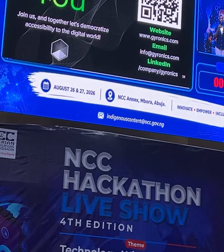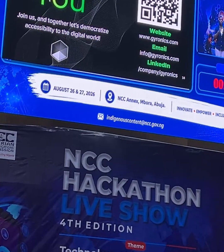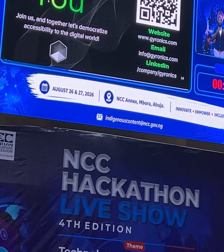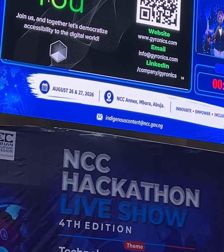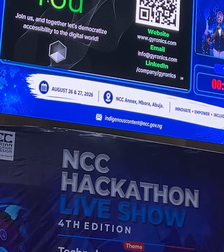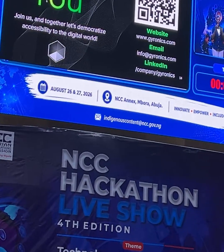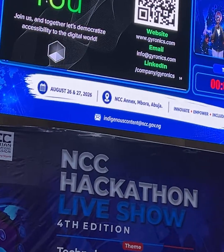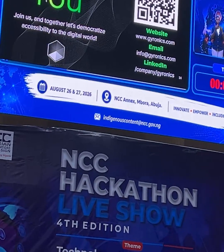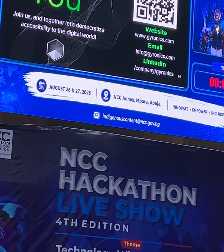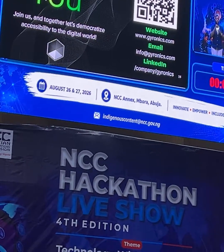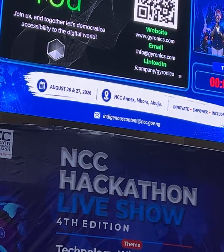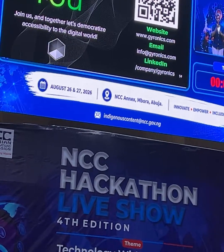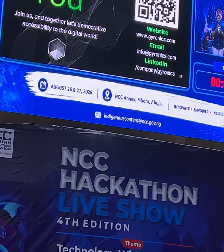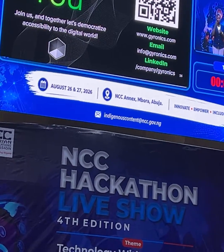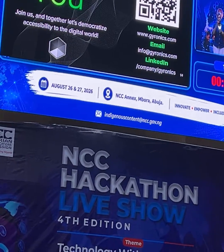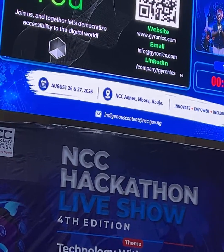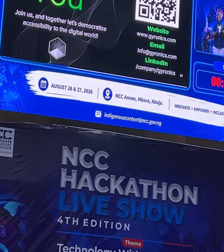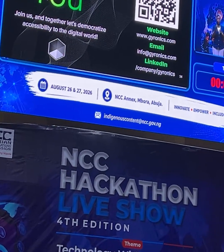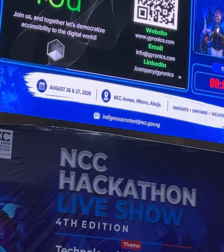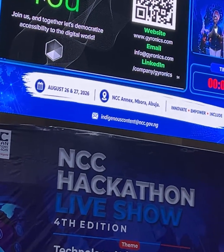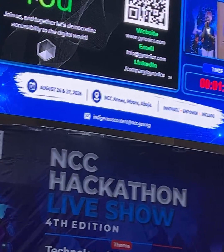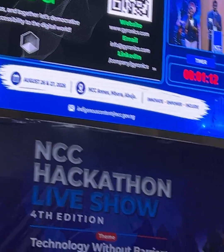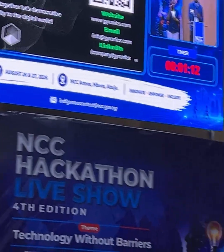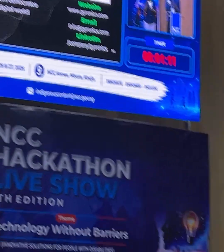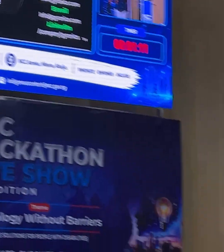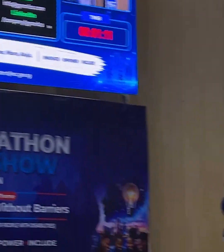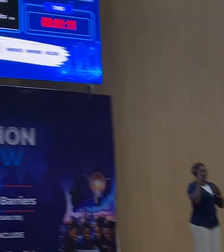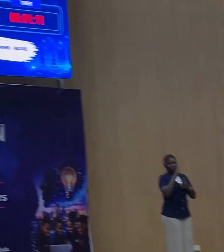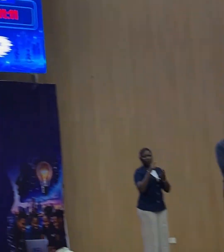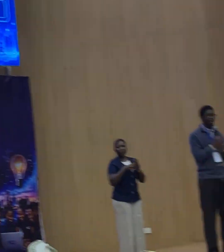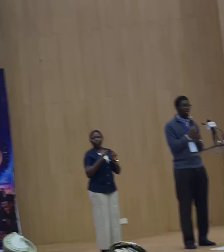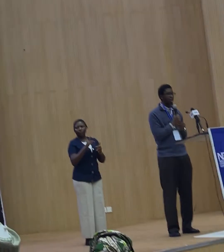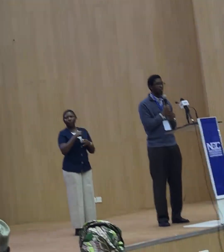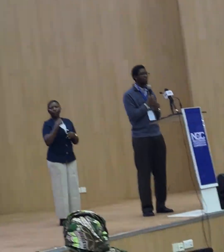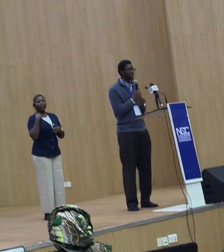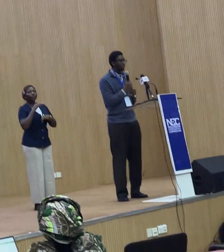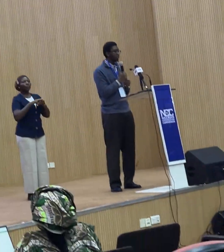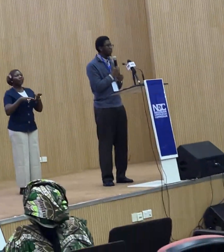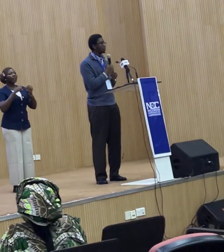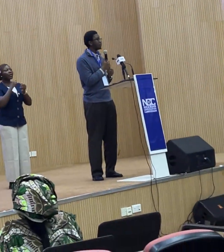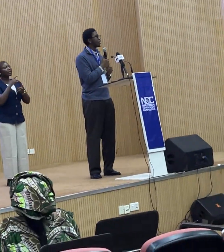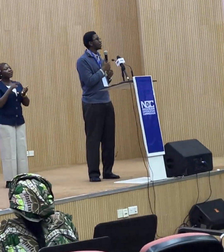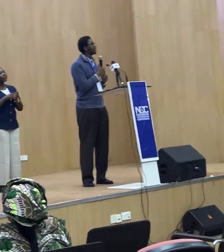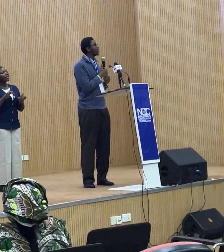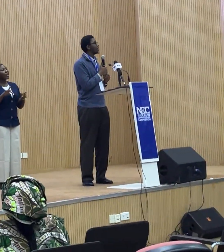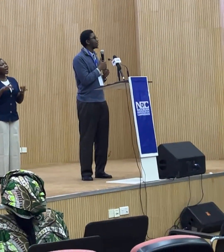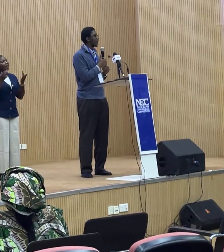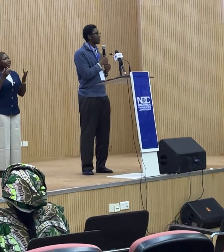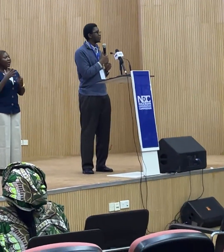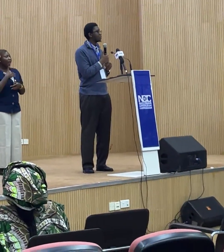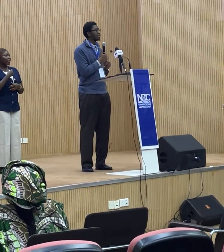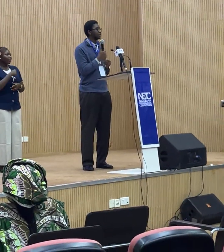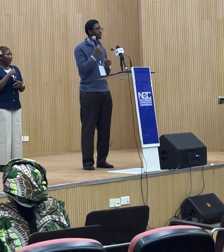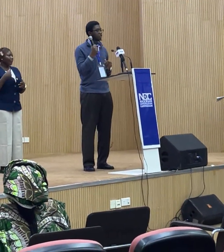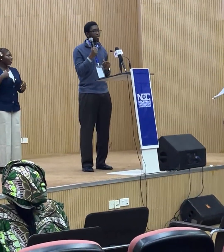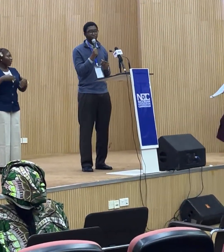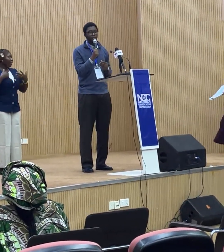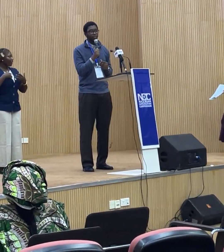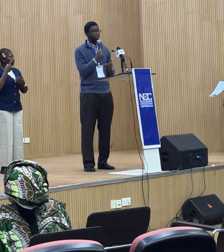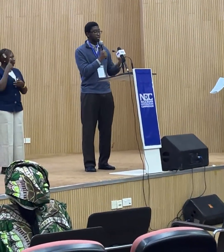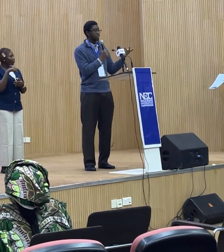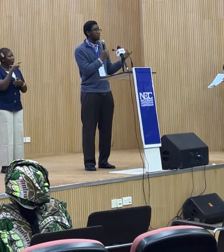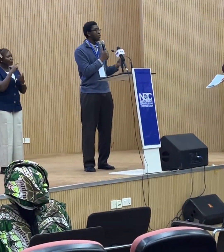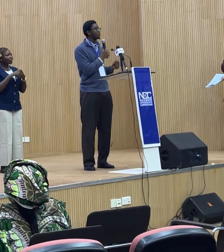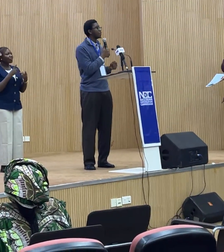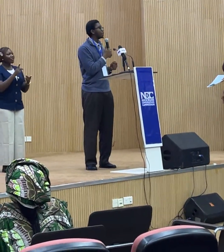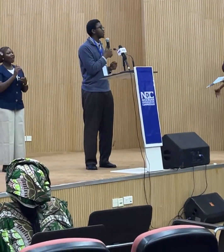just for everyone listening, but the NCC for this opportunity. We don't take it lightly. And we would be very glad for you guys to visit our